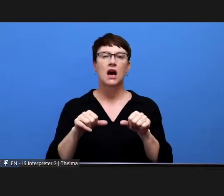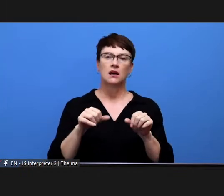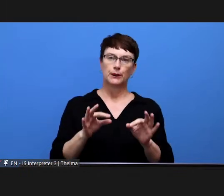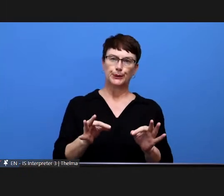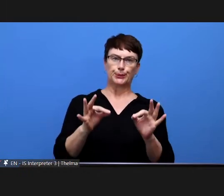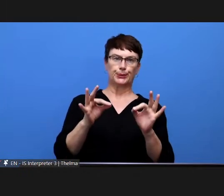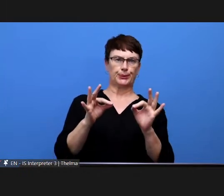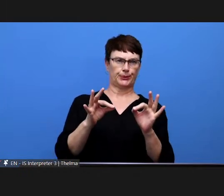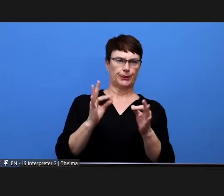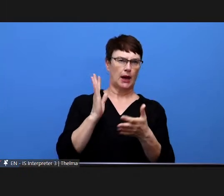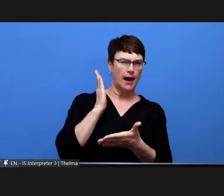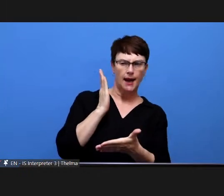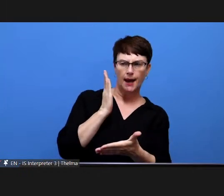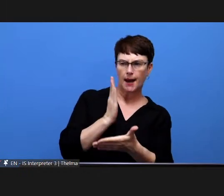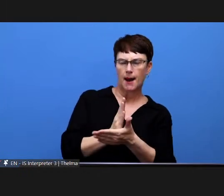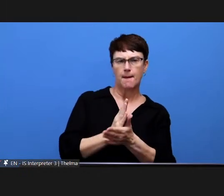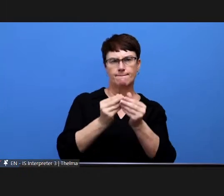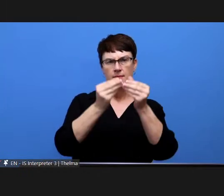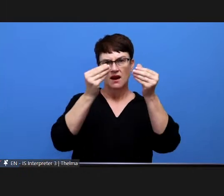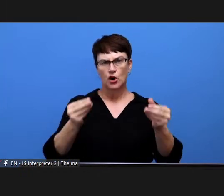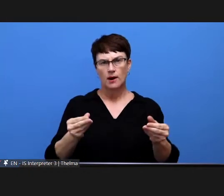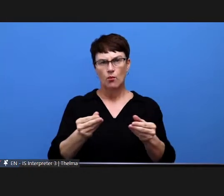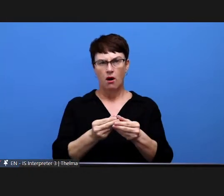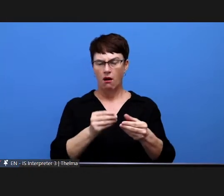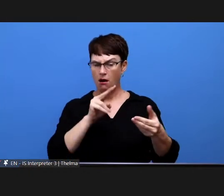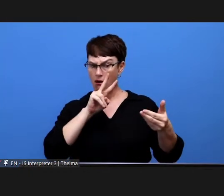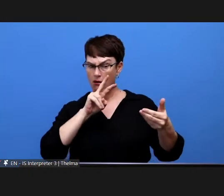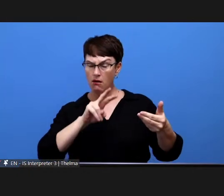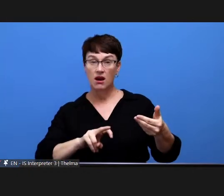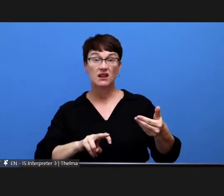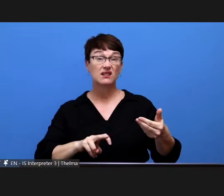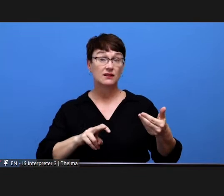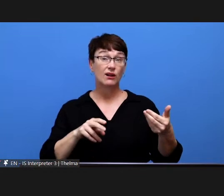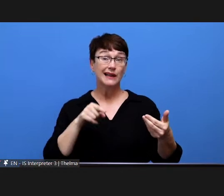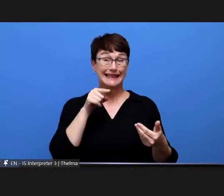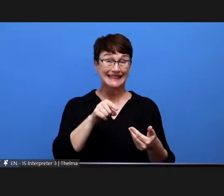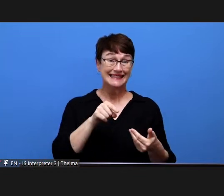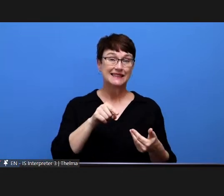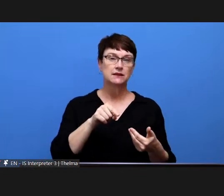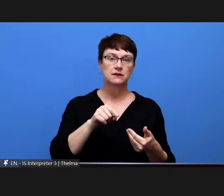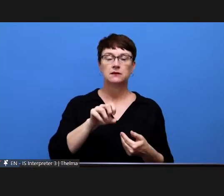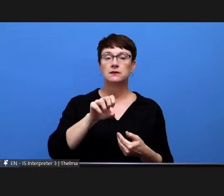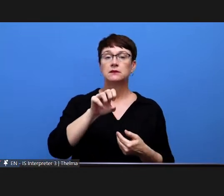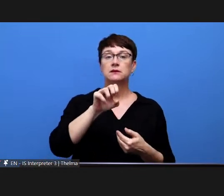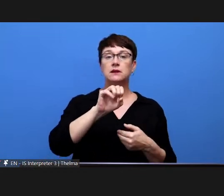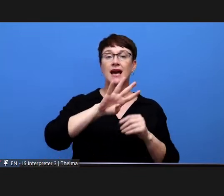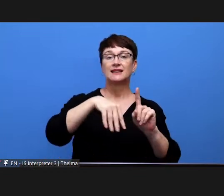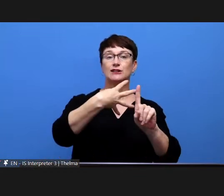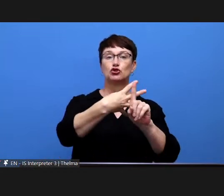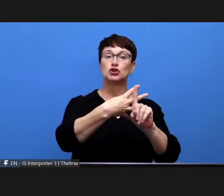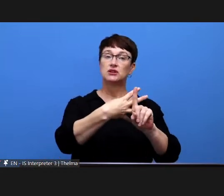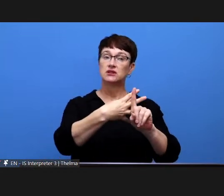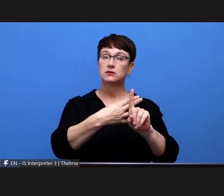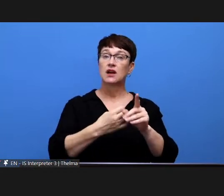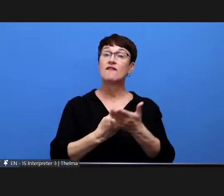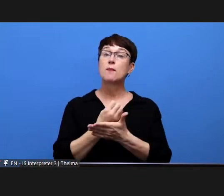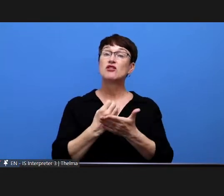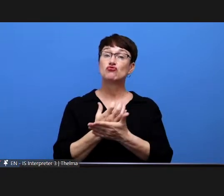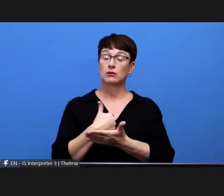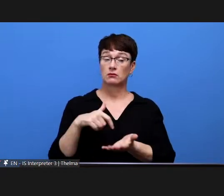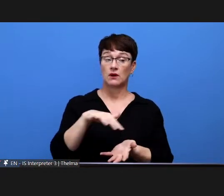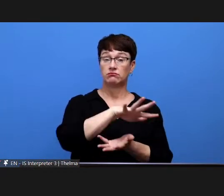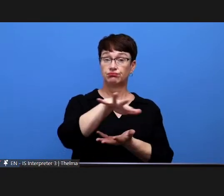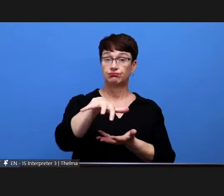opportunity for issues of SDG increase data sets. And so far, Kenya is monitoring